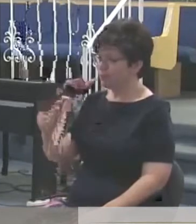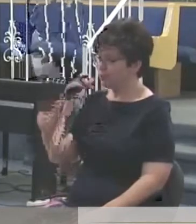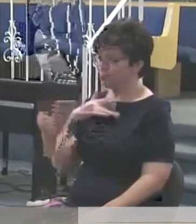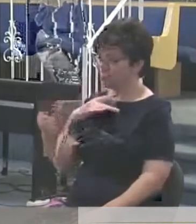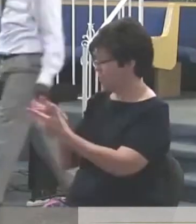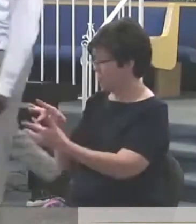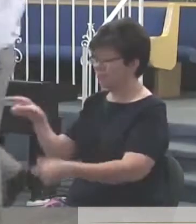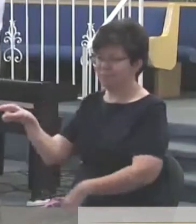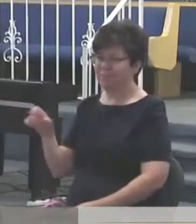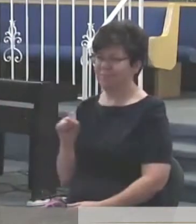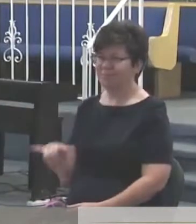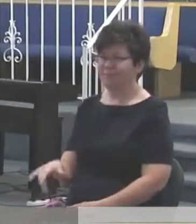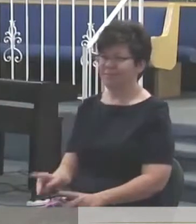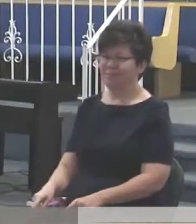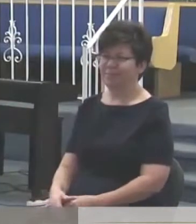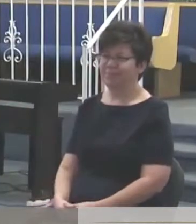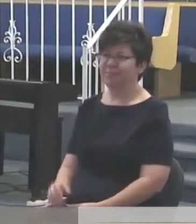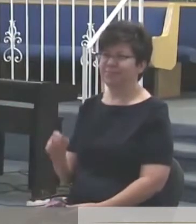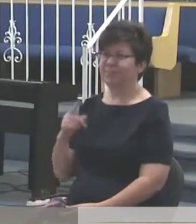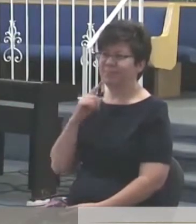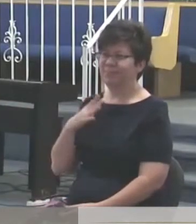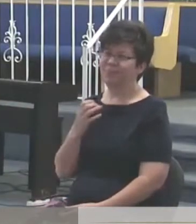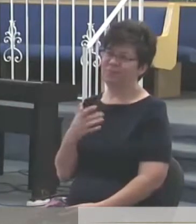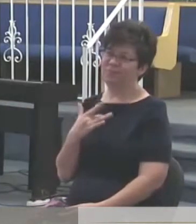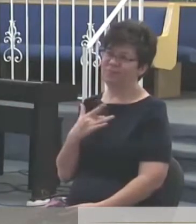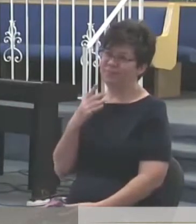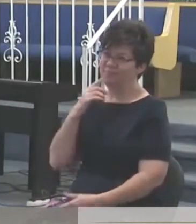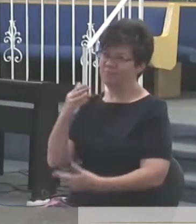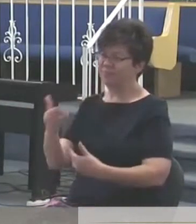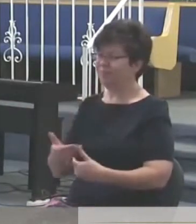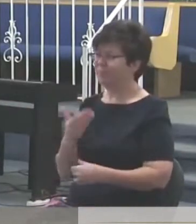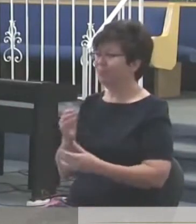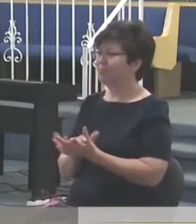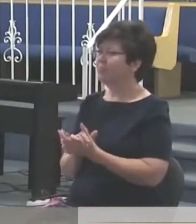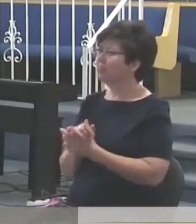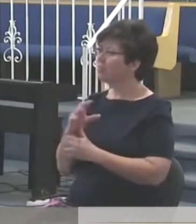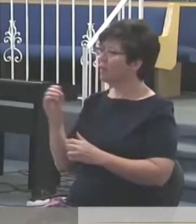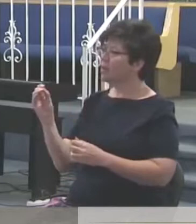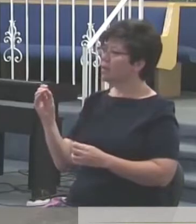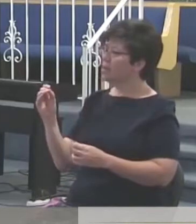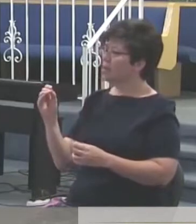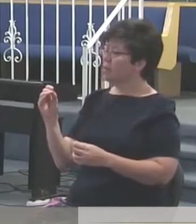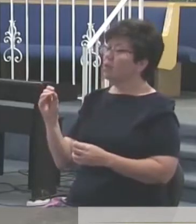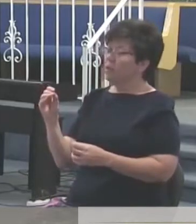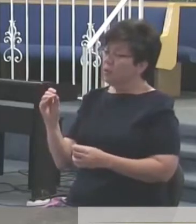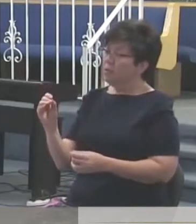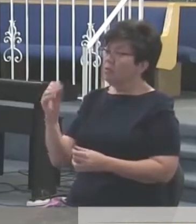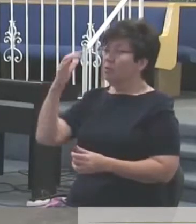welcome. I want you to feel welcome. And certainly,